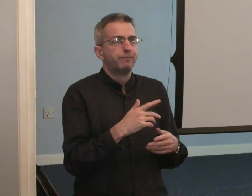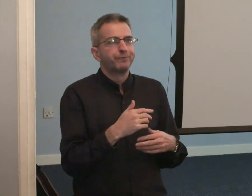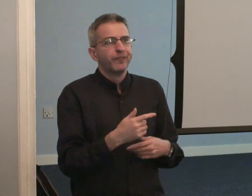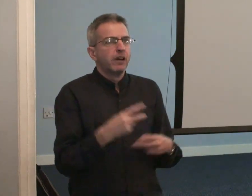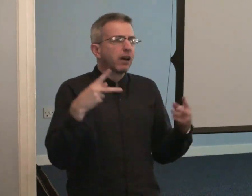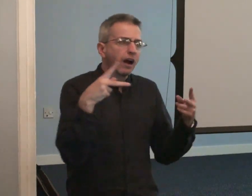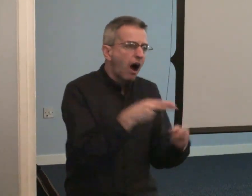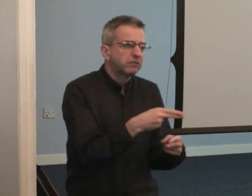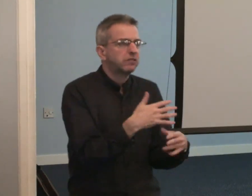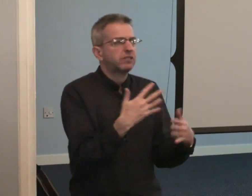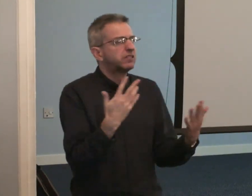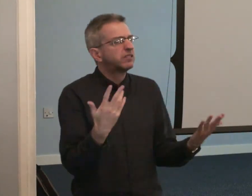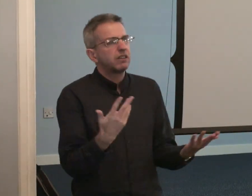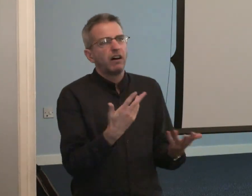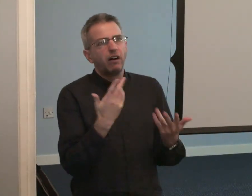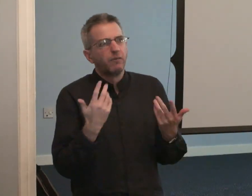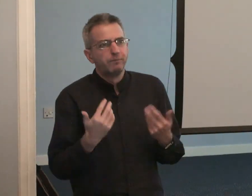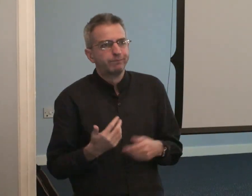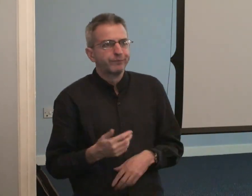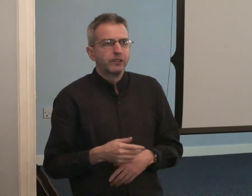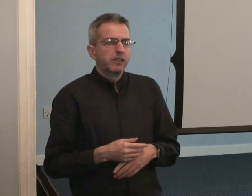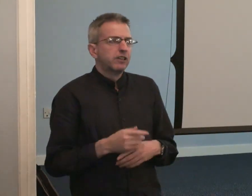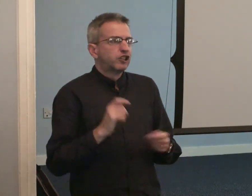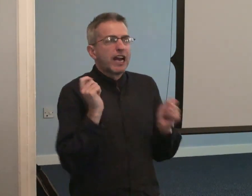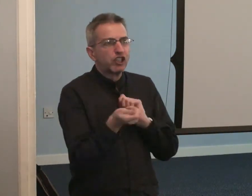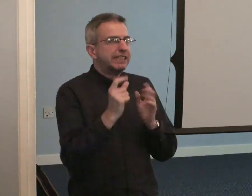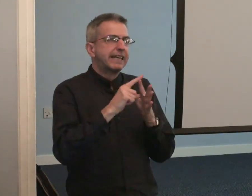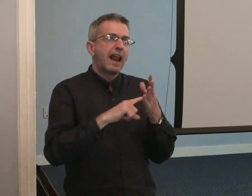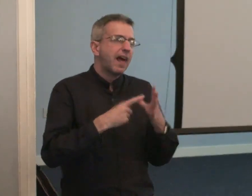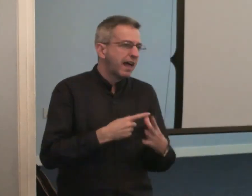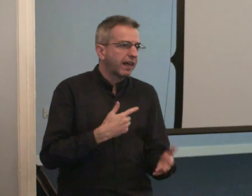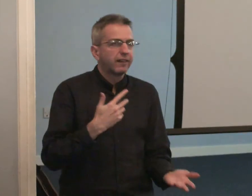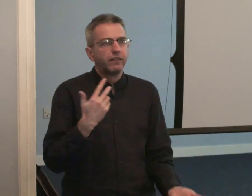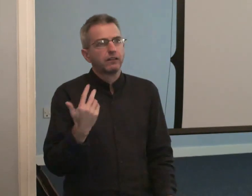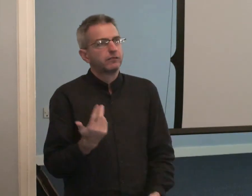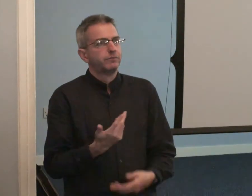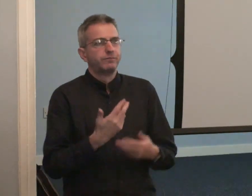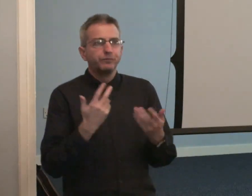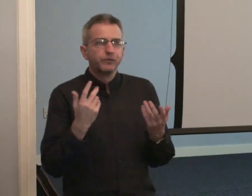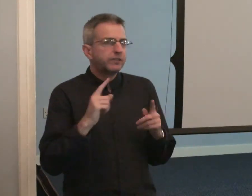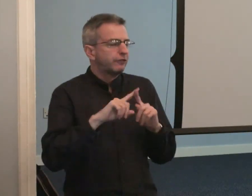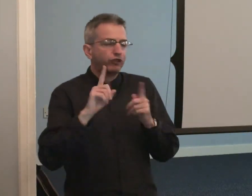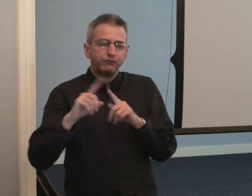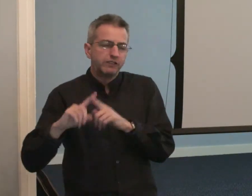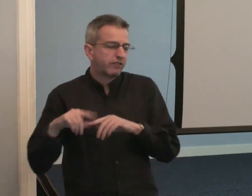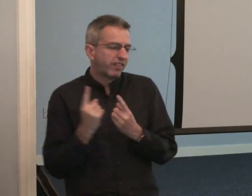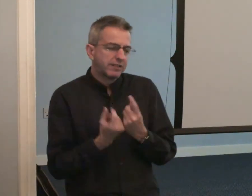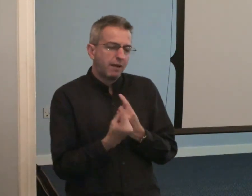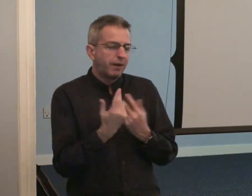issues, you know, around the cuts that are happening. There's a lot of activism around the changes to DLA, the changes, lots of